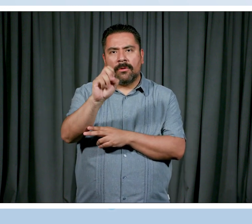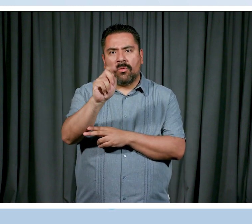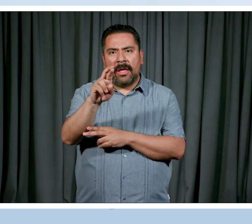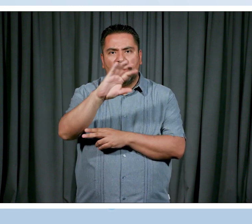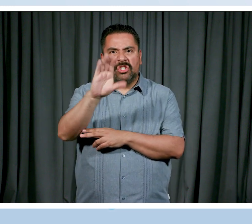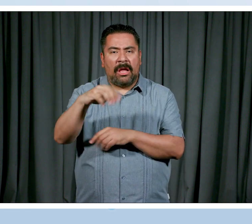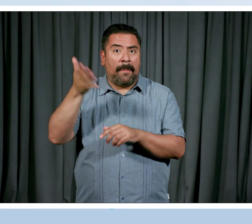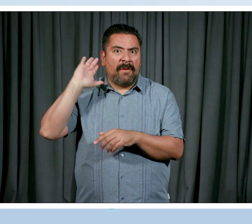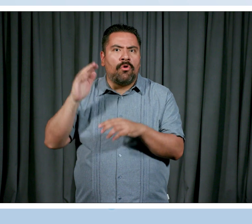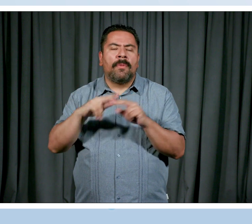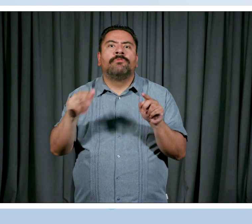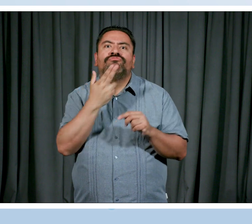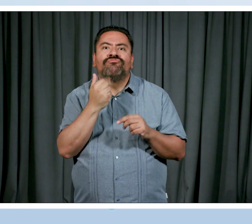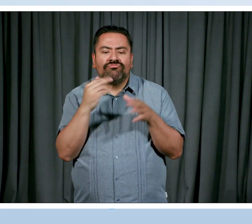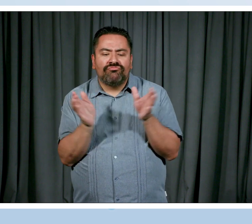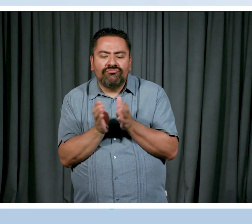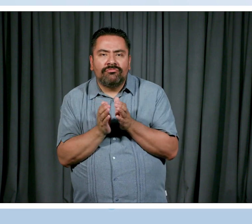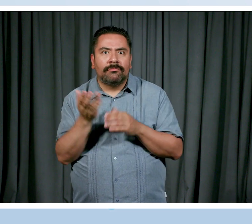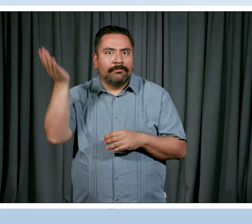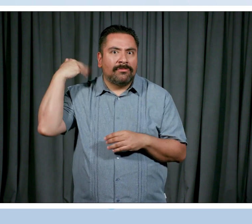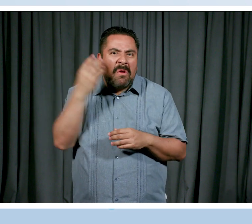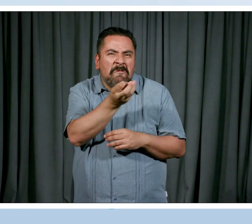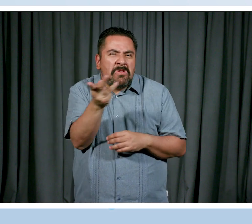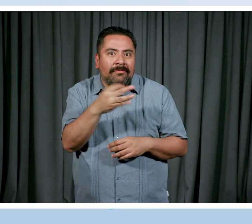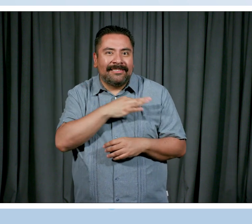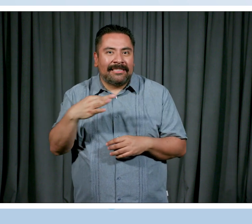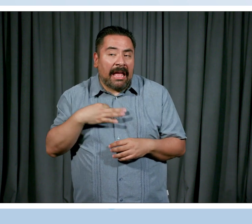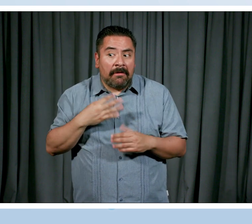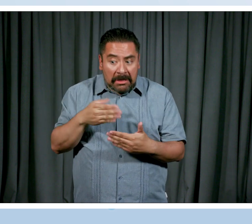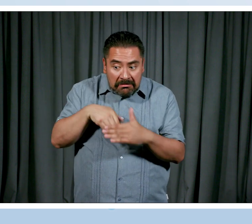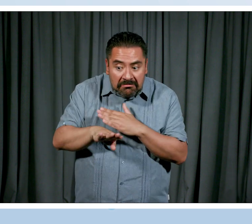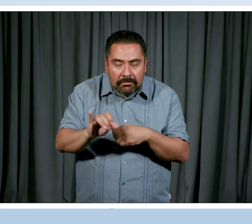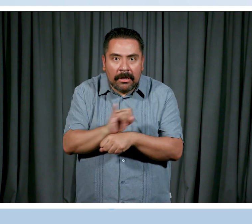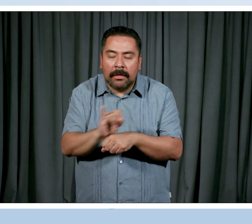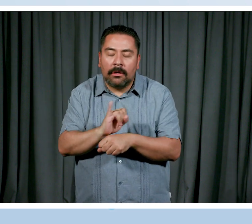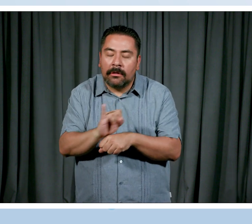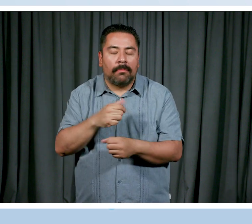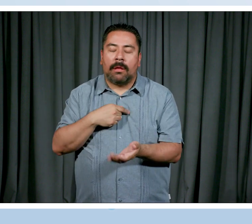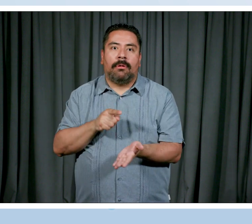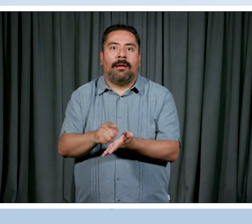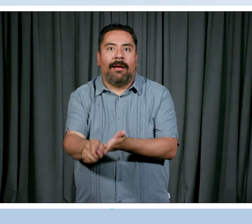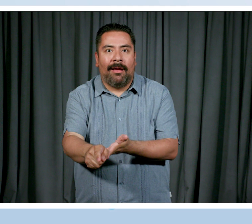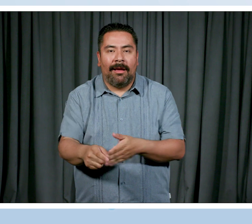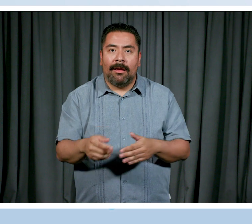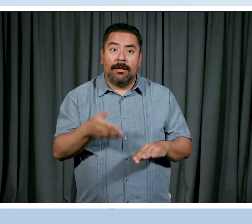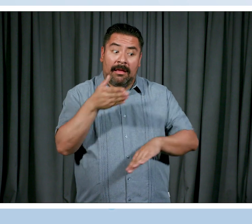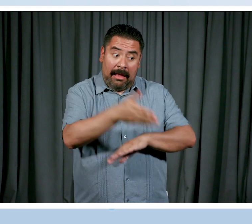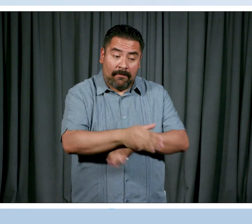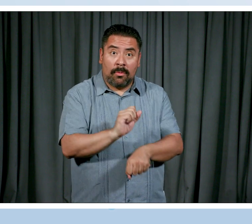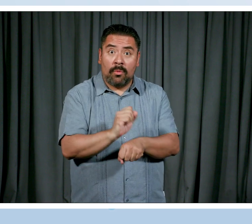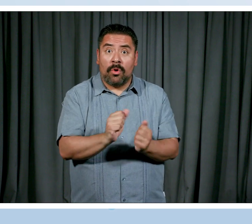was a smaller organization and with a few staff. And I went and I interned there and I fell in love with it. After that, I